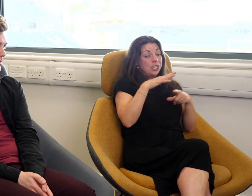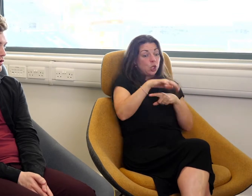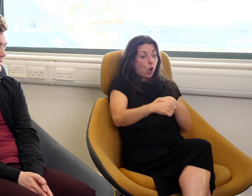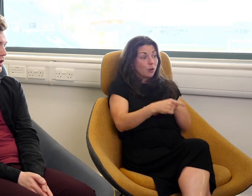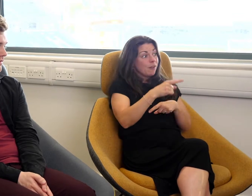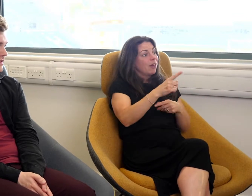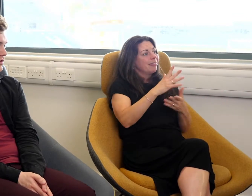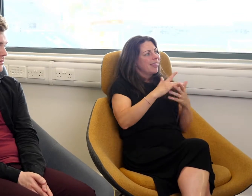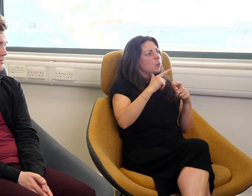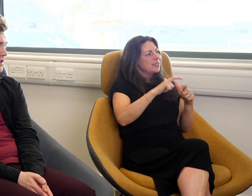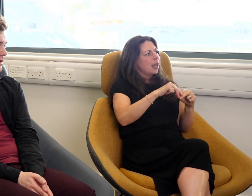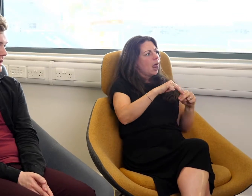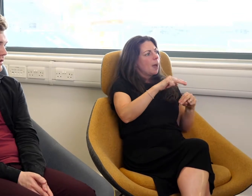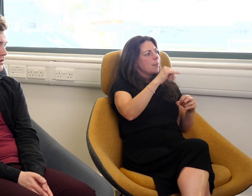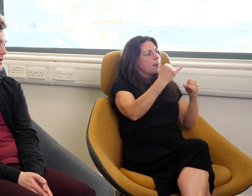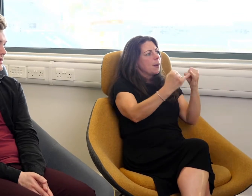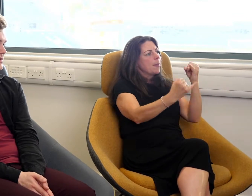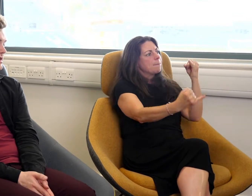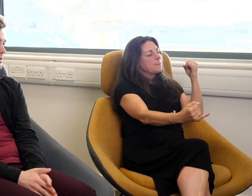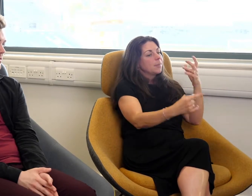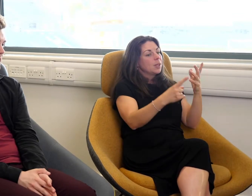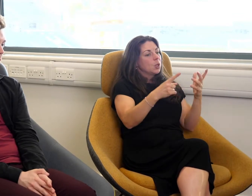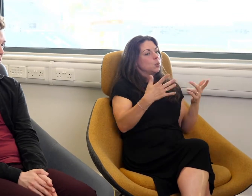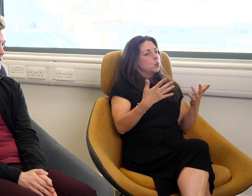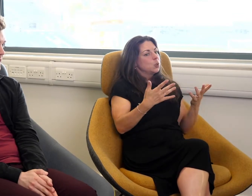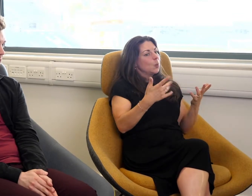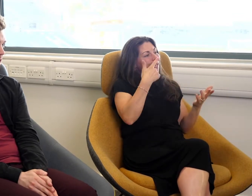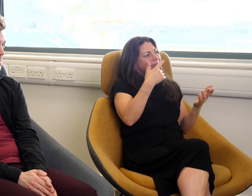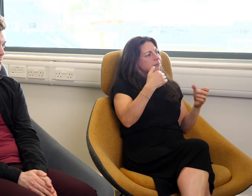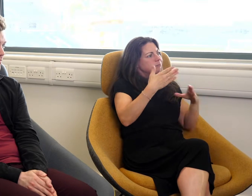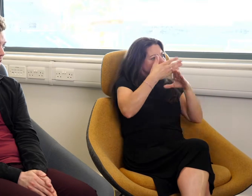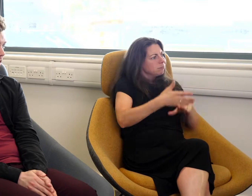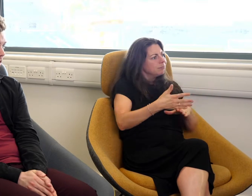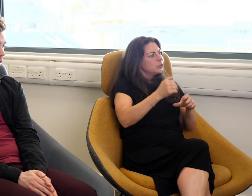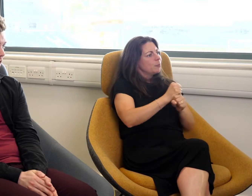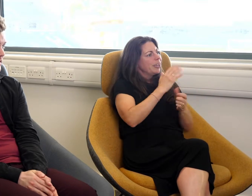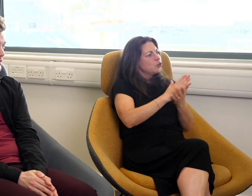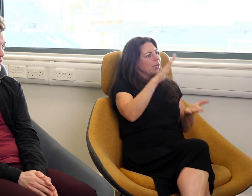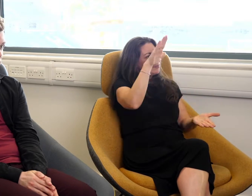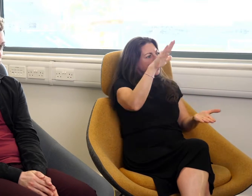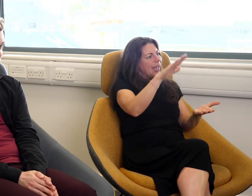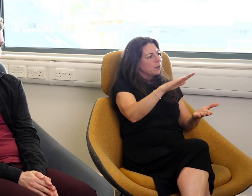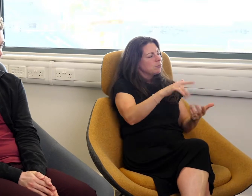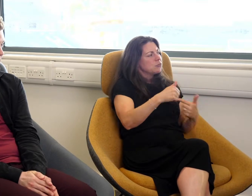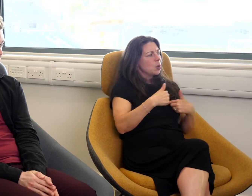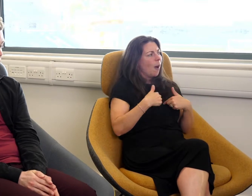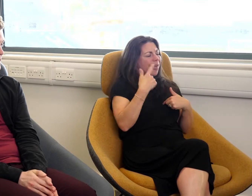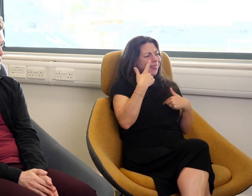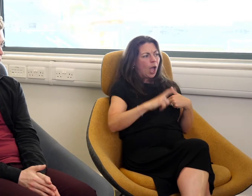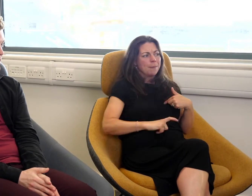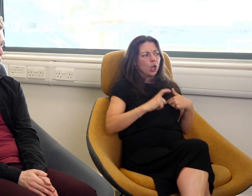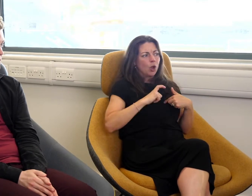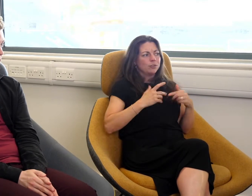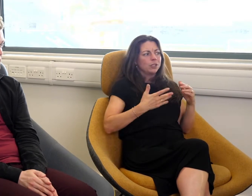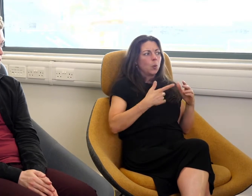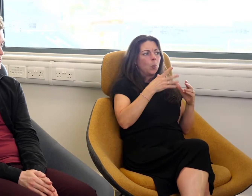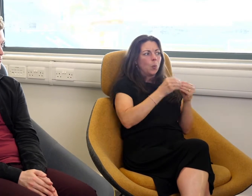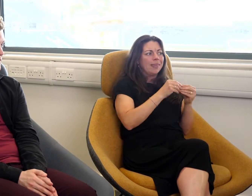be comfortable, certainly, under Wes's leadership of the Labour Party. And maybe that'll be the same for Andy. We'll see once I've met